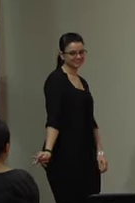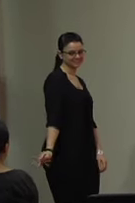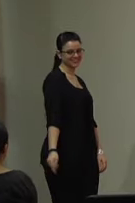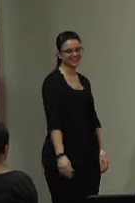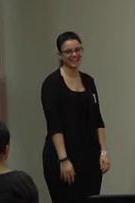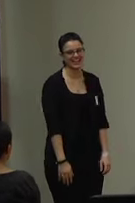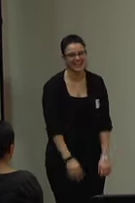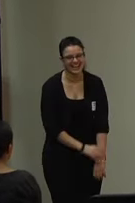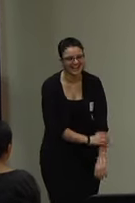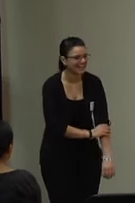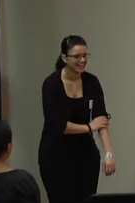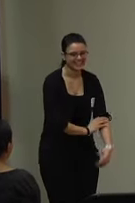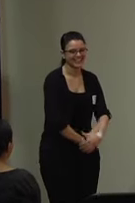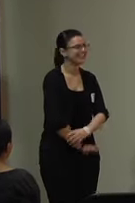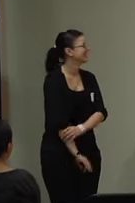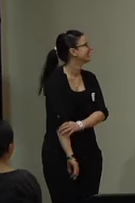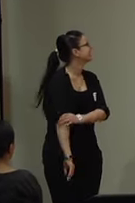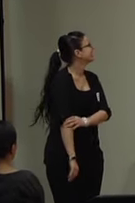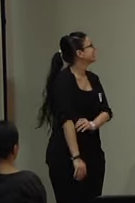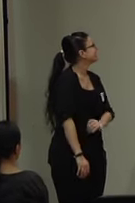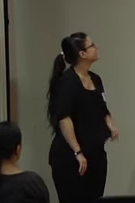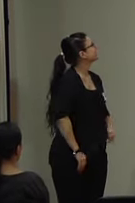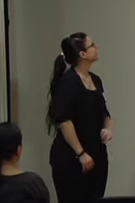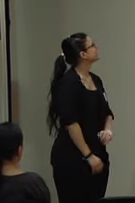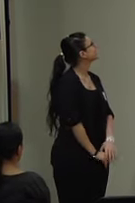it on top of things. It's a great thing to have around.